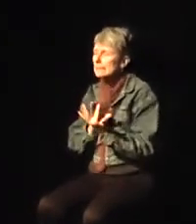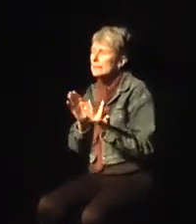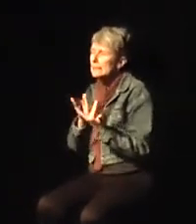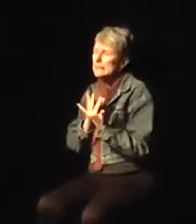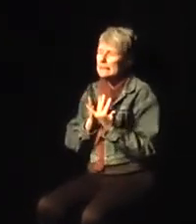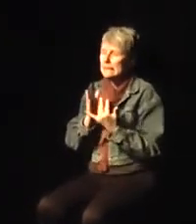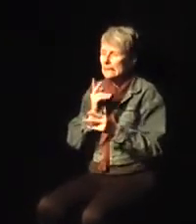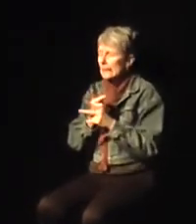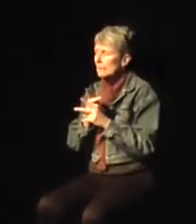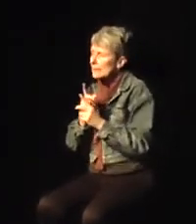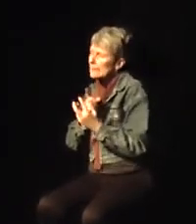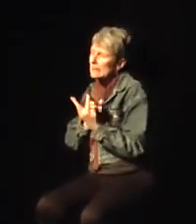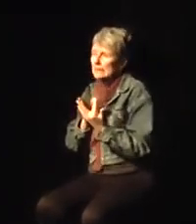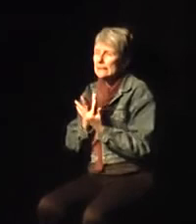events